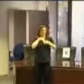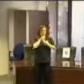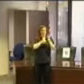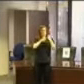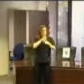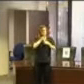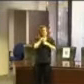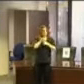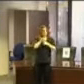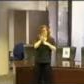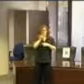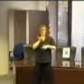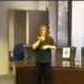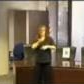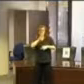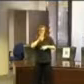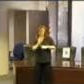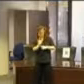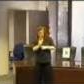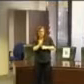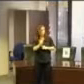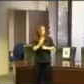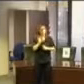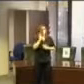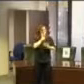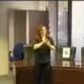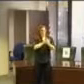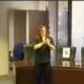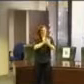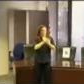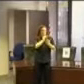29537, and we are repealing those rules and moving them to Chapter